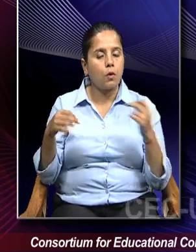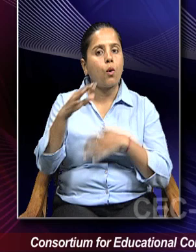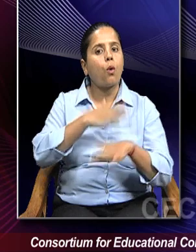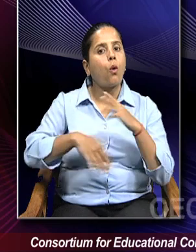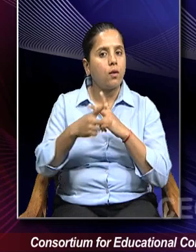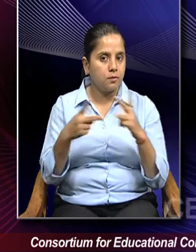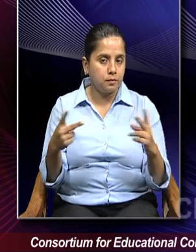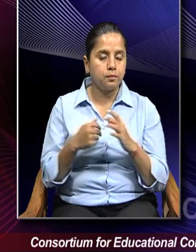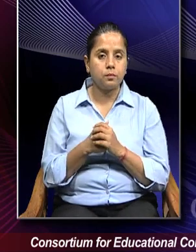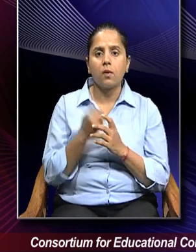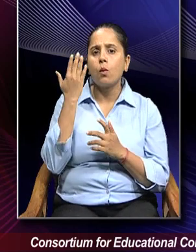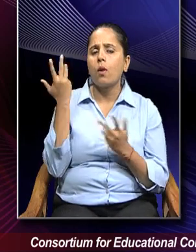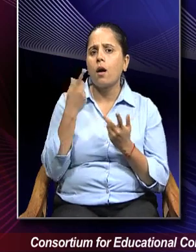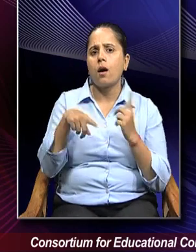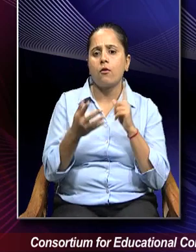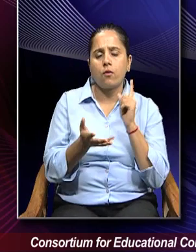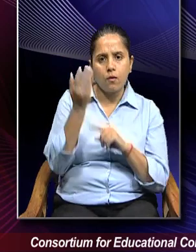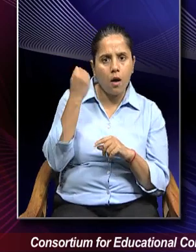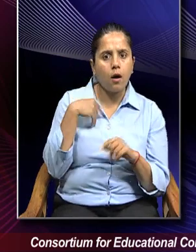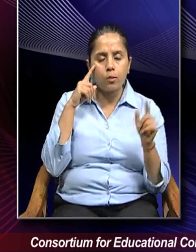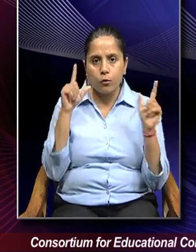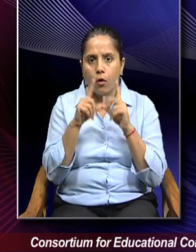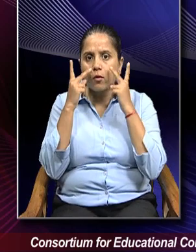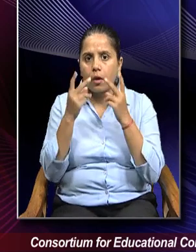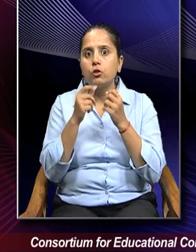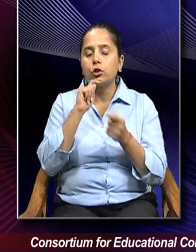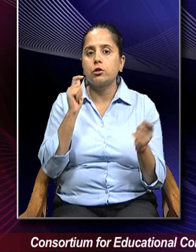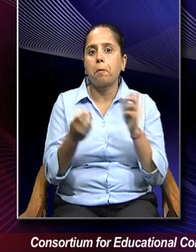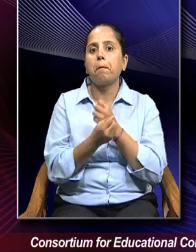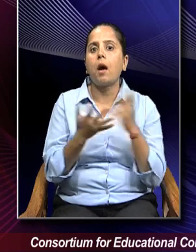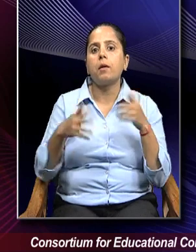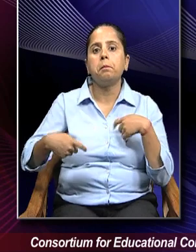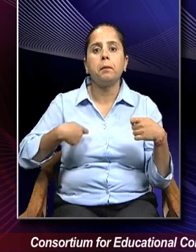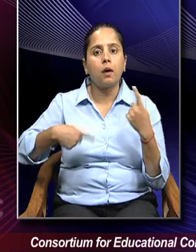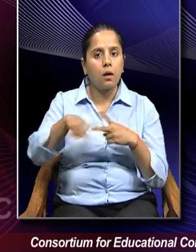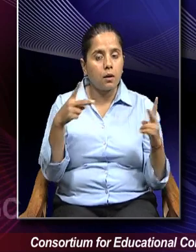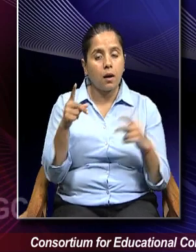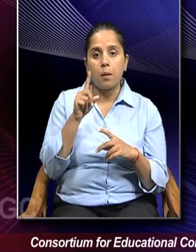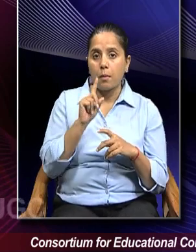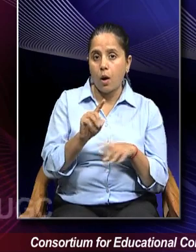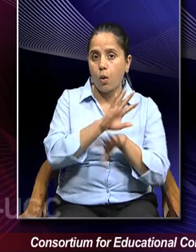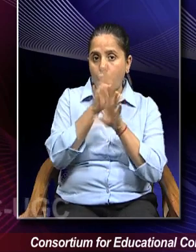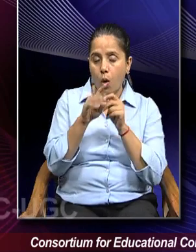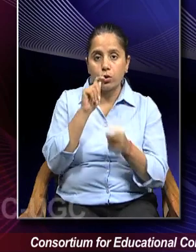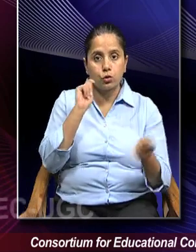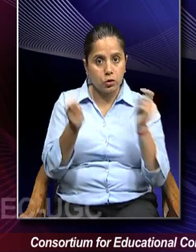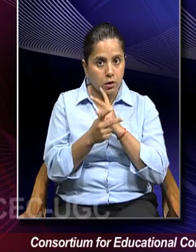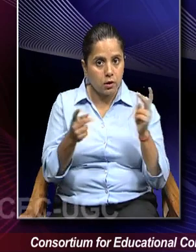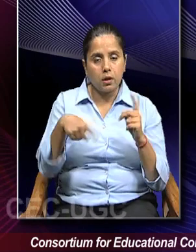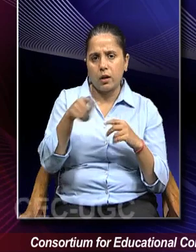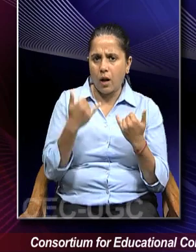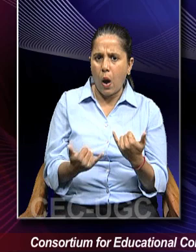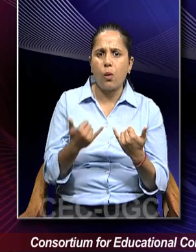organizations, because we are witnessing rapid changes in the business format, and despite all those changes, we are